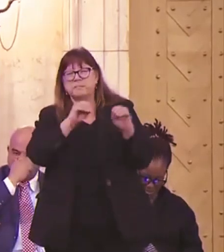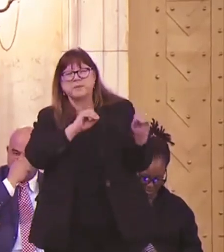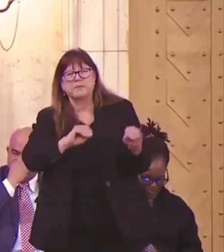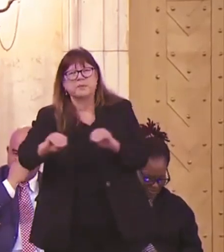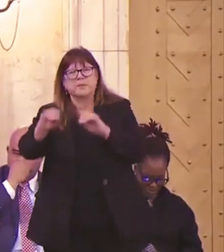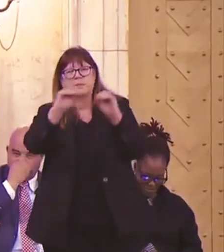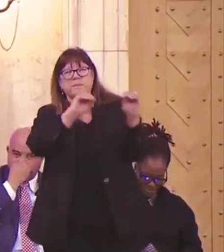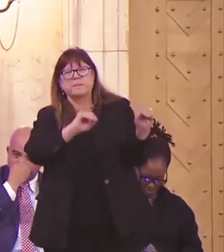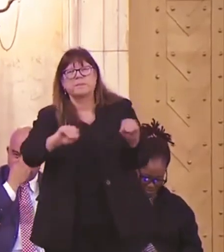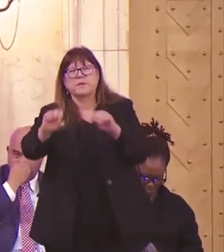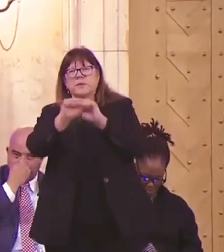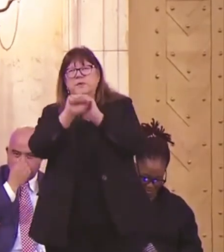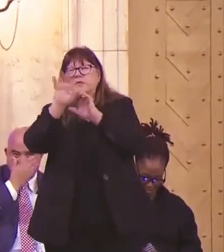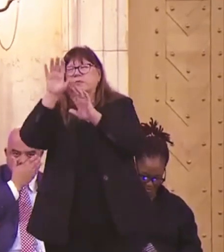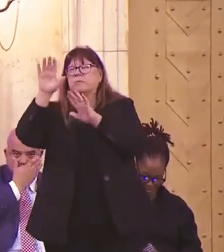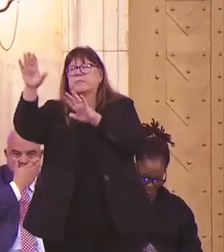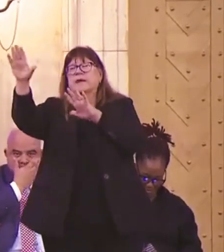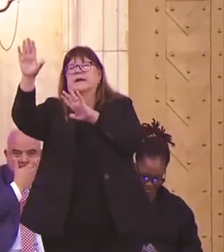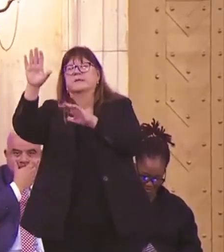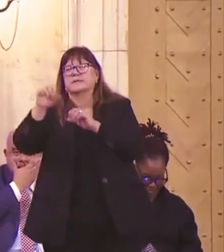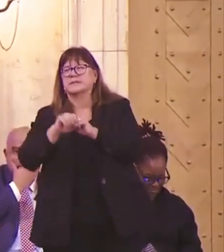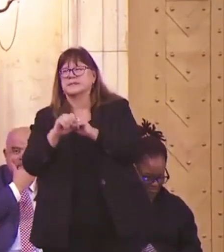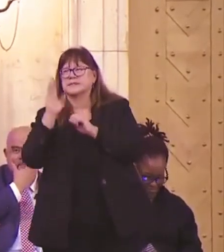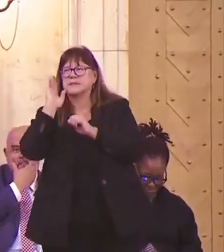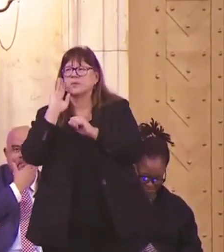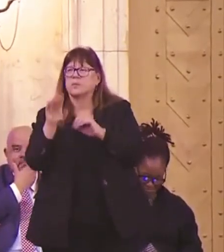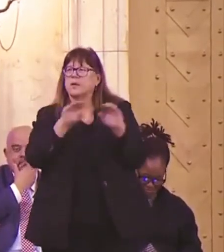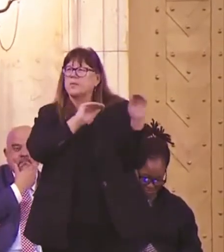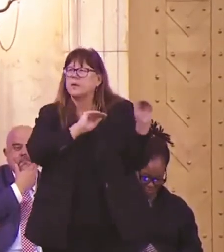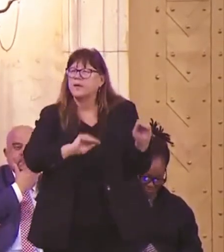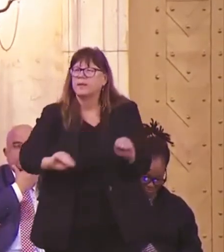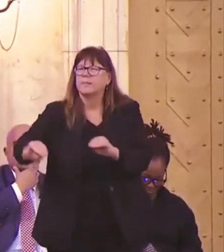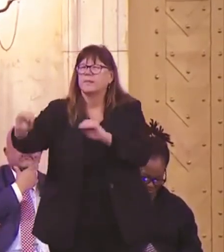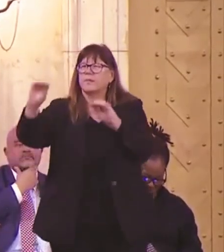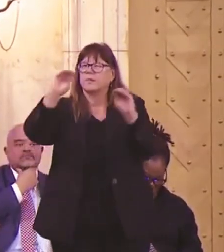mountains, bring it to its feet and move